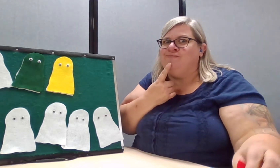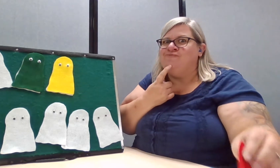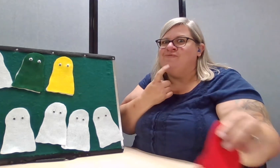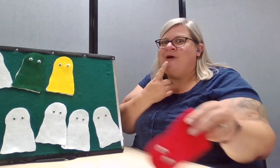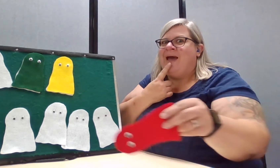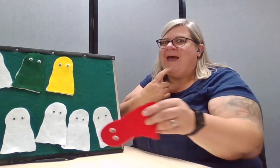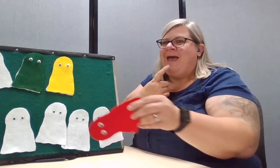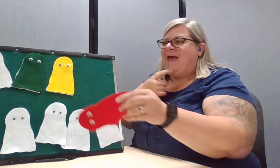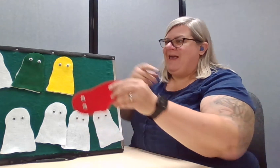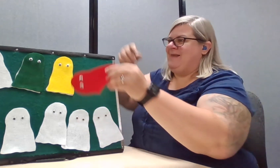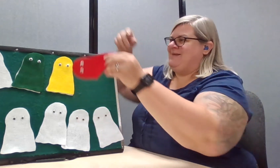Red.